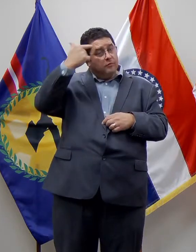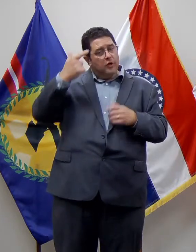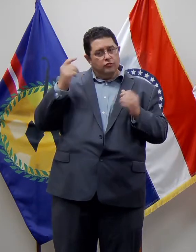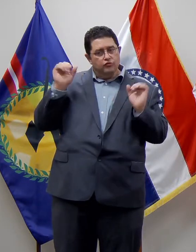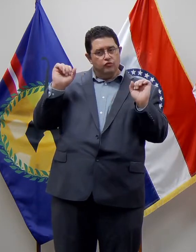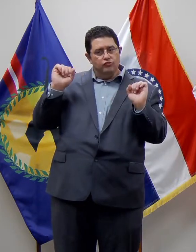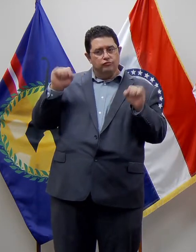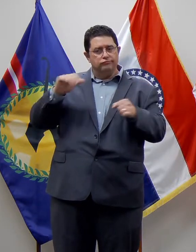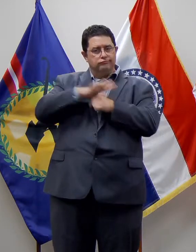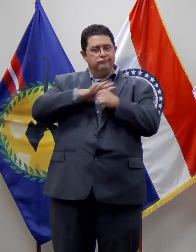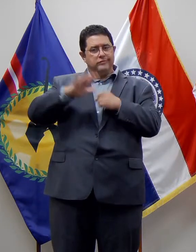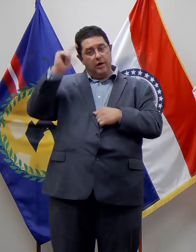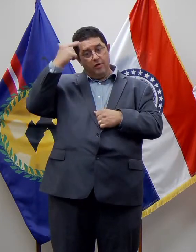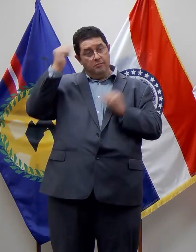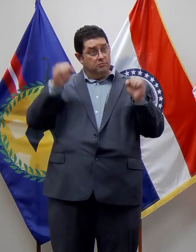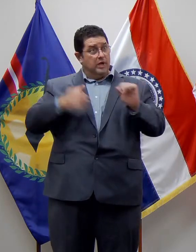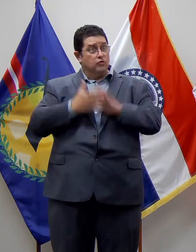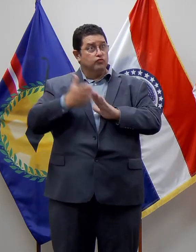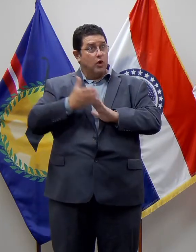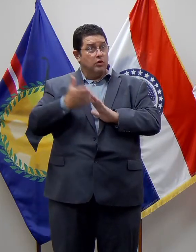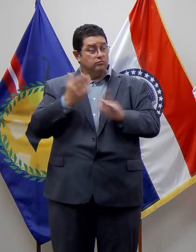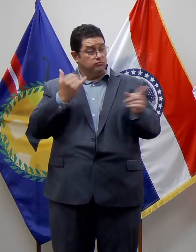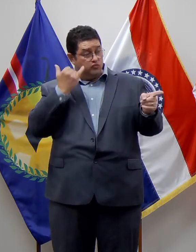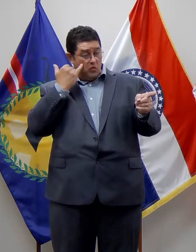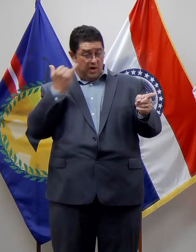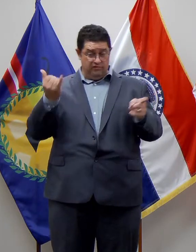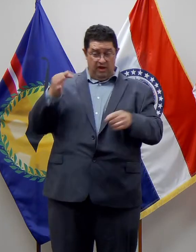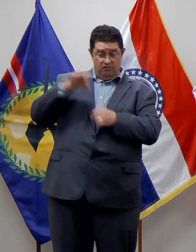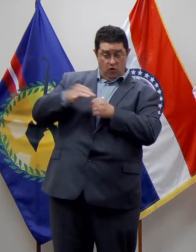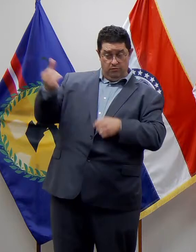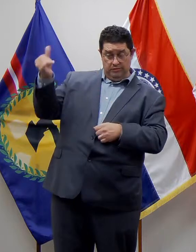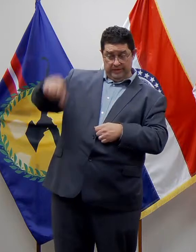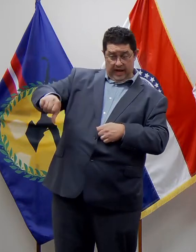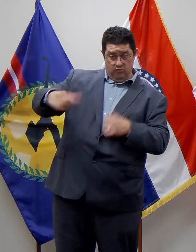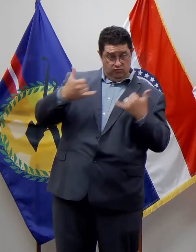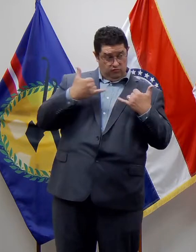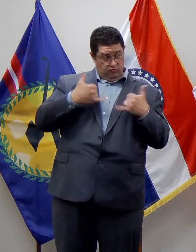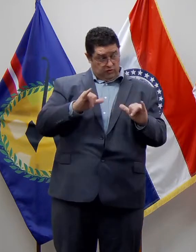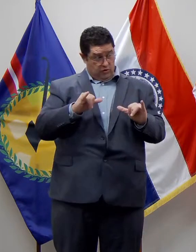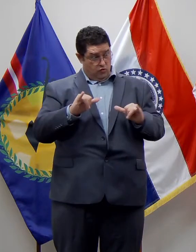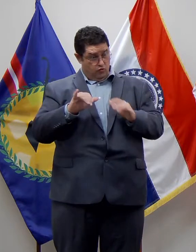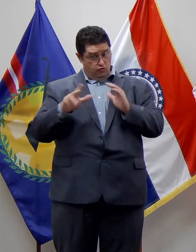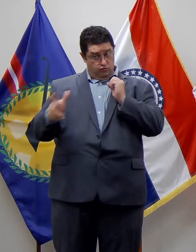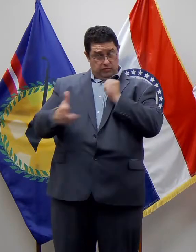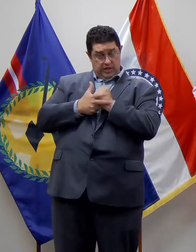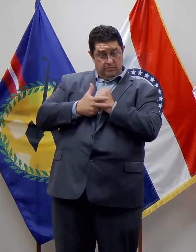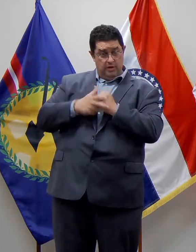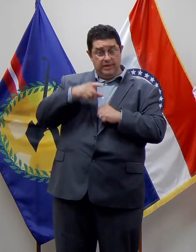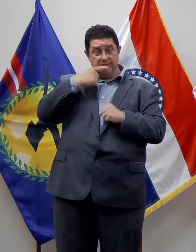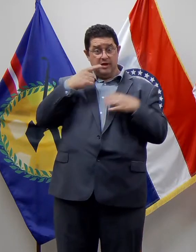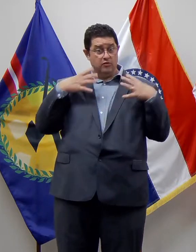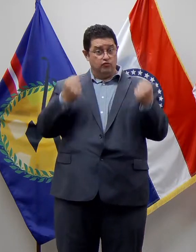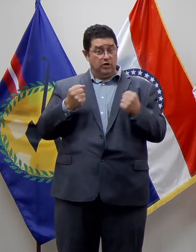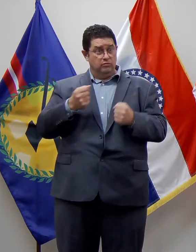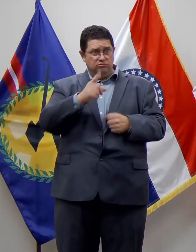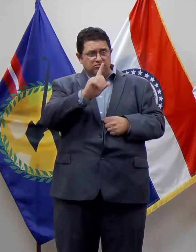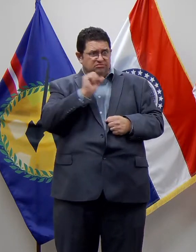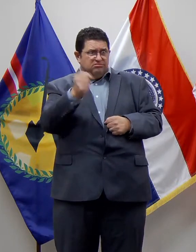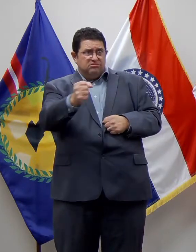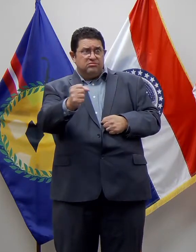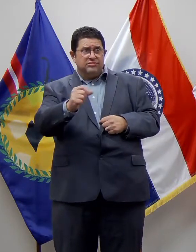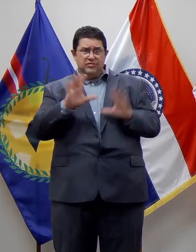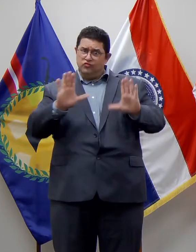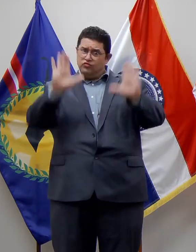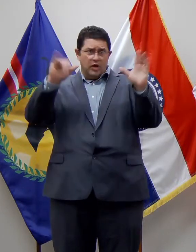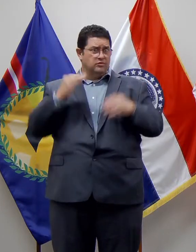run. So if they vote him down, you're still going to keep him in as health director? Absolutely, he's doing a great job.